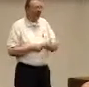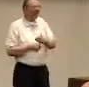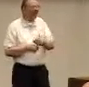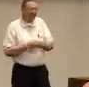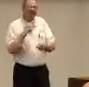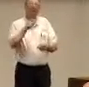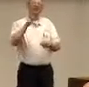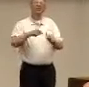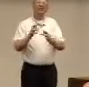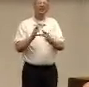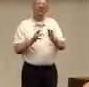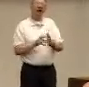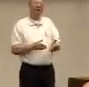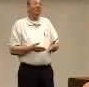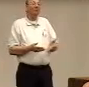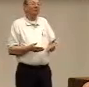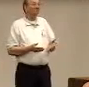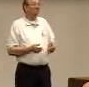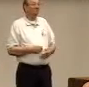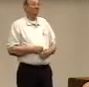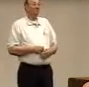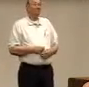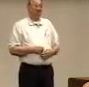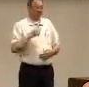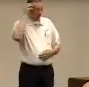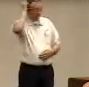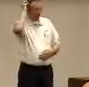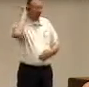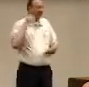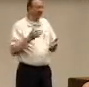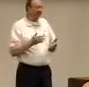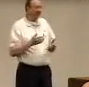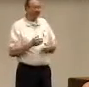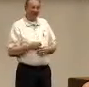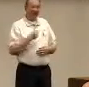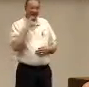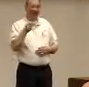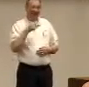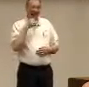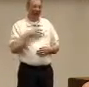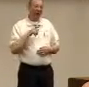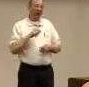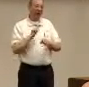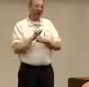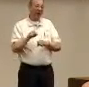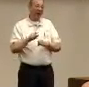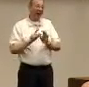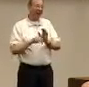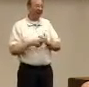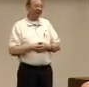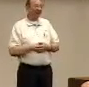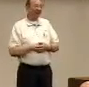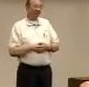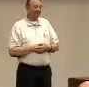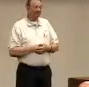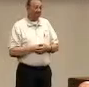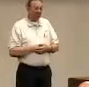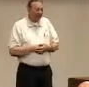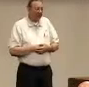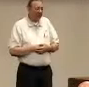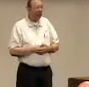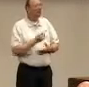And so we're like, well, okay, all right, Marty. You tell that lady. We're going to work on that later.